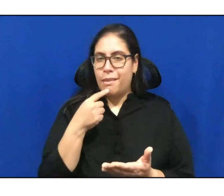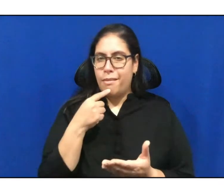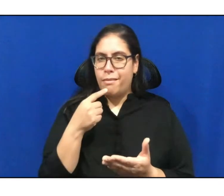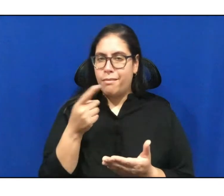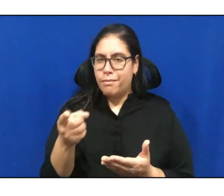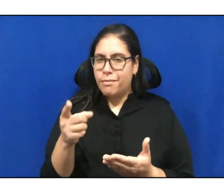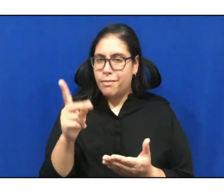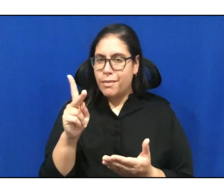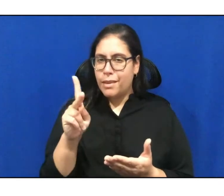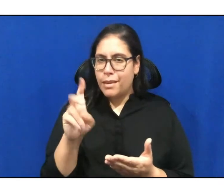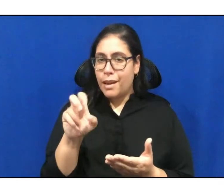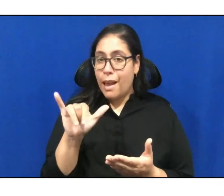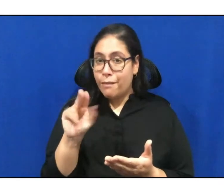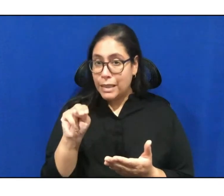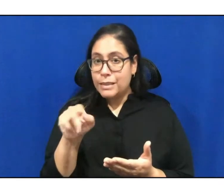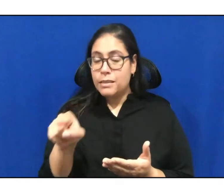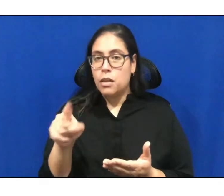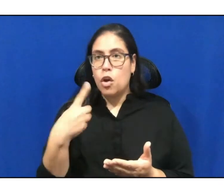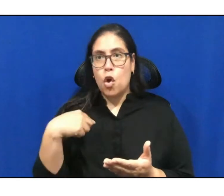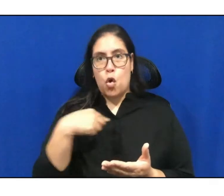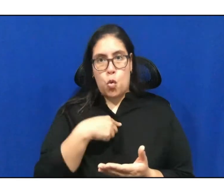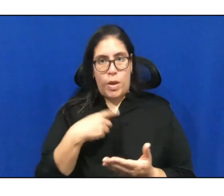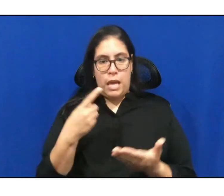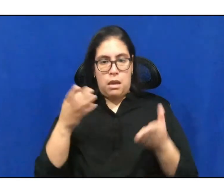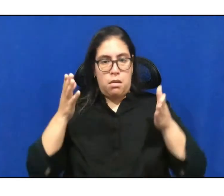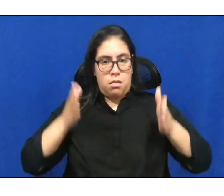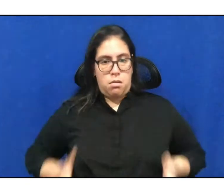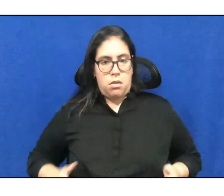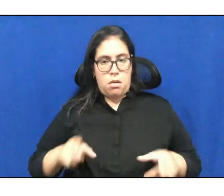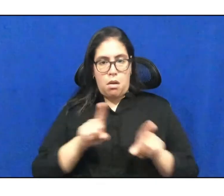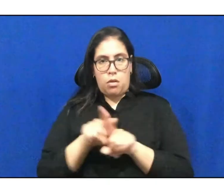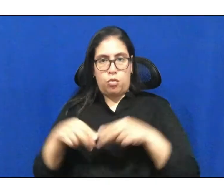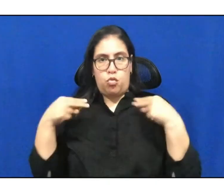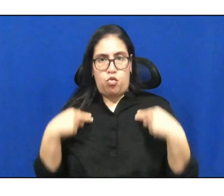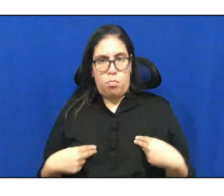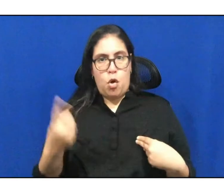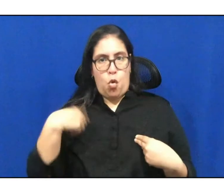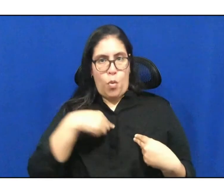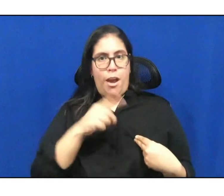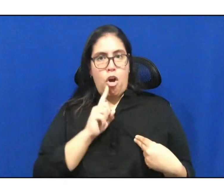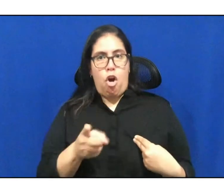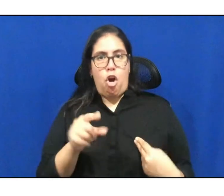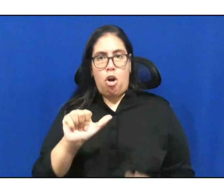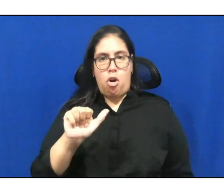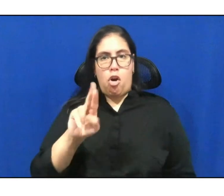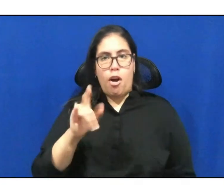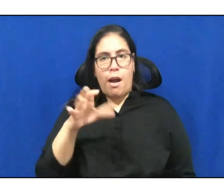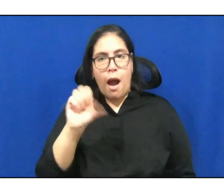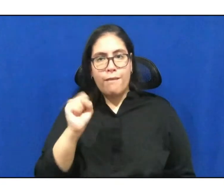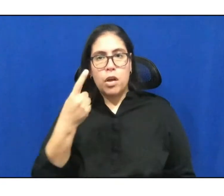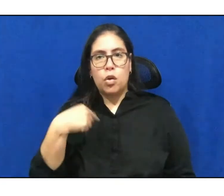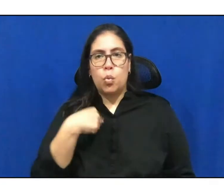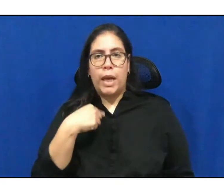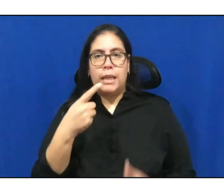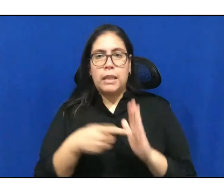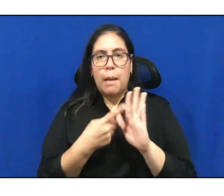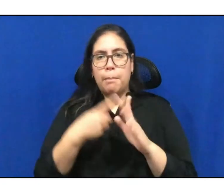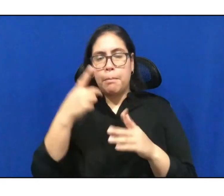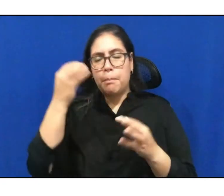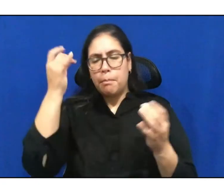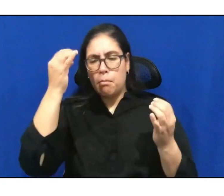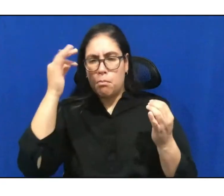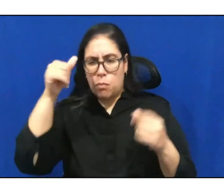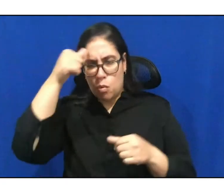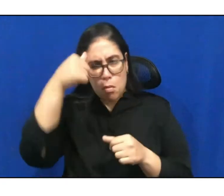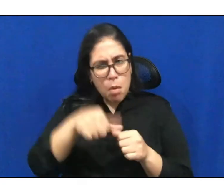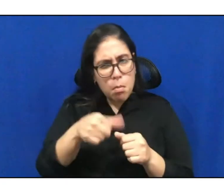are archives, and the way that we think about art as producing and reimagining, I think in many ways what the archive